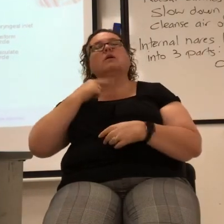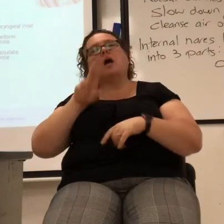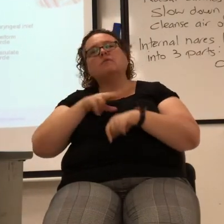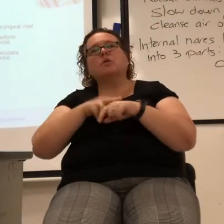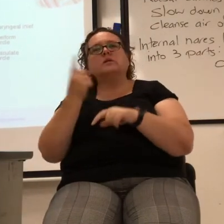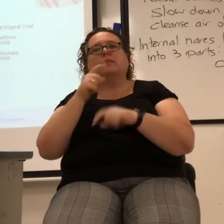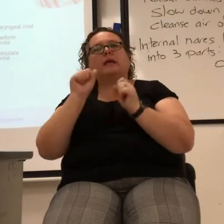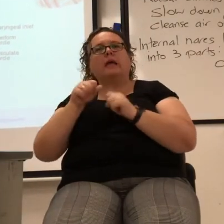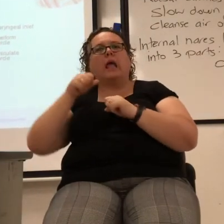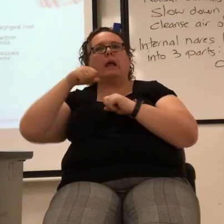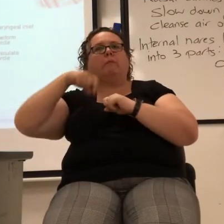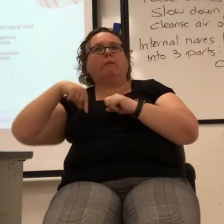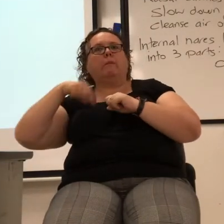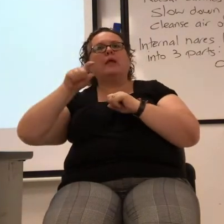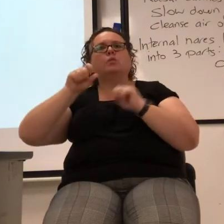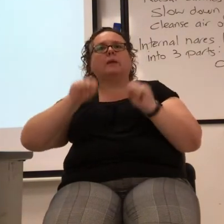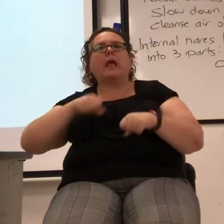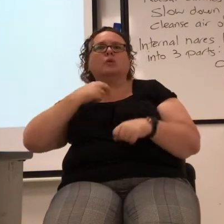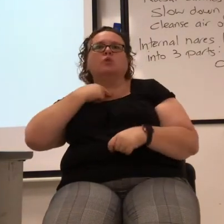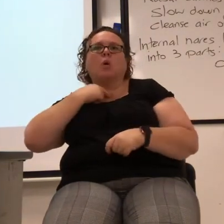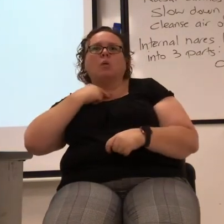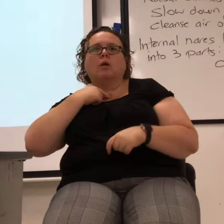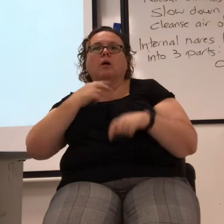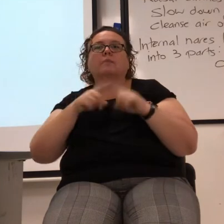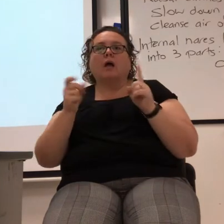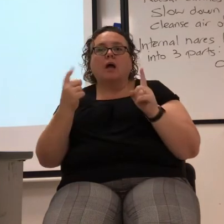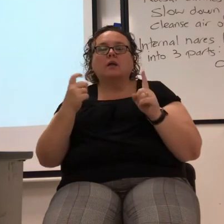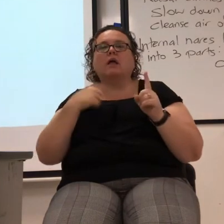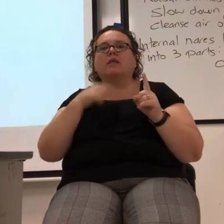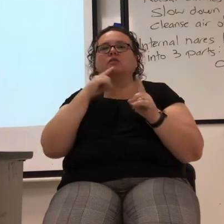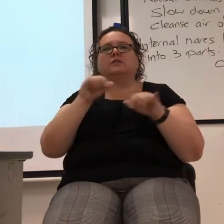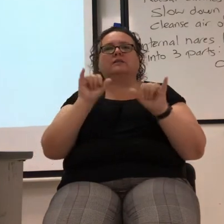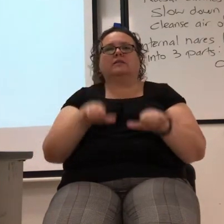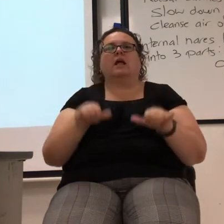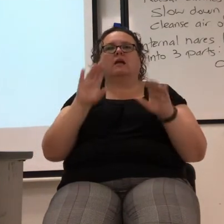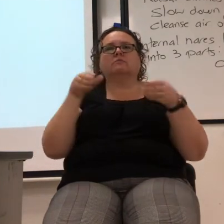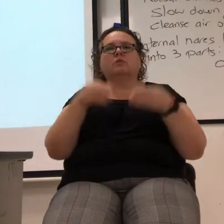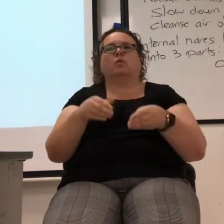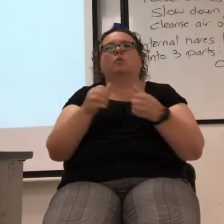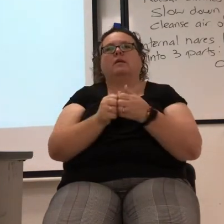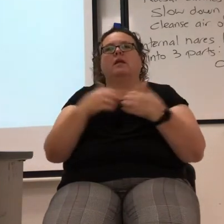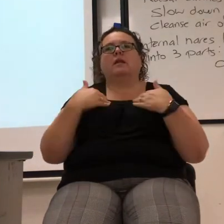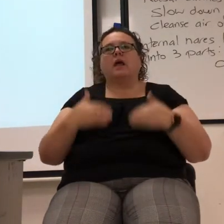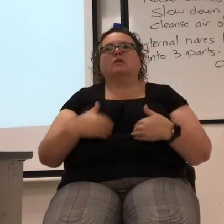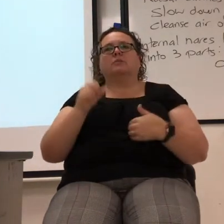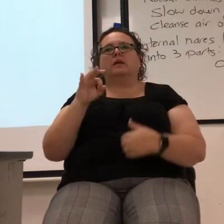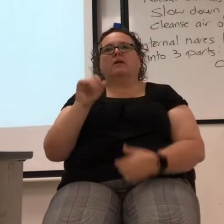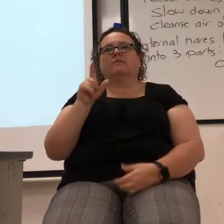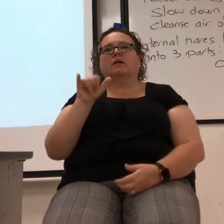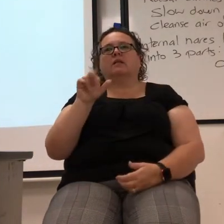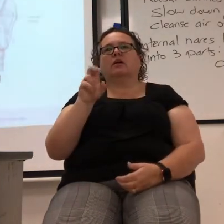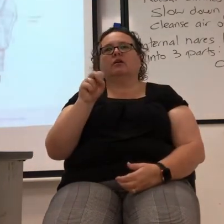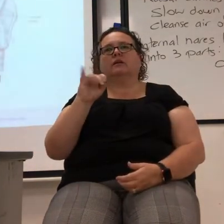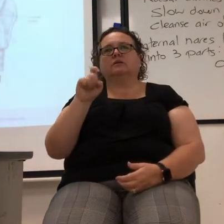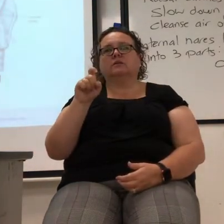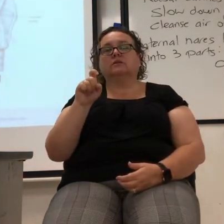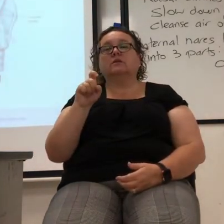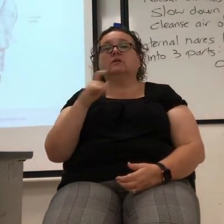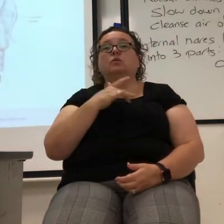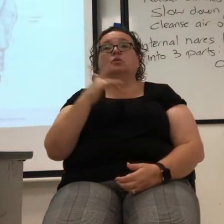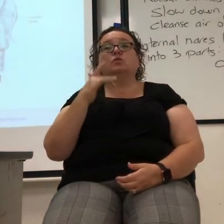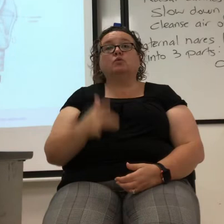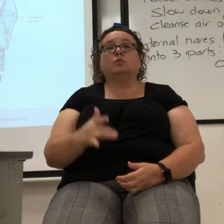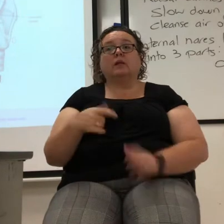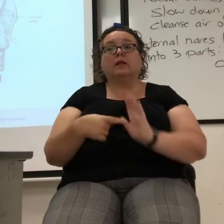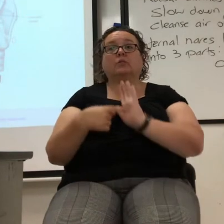slip past there, and you can choke. Well, let's just stick to the anatomy of the larynx. Now, usually what we